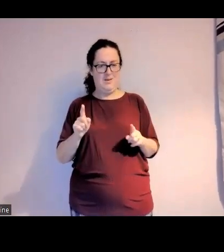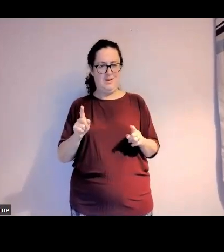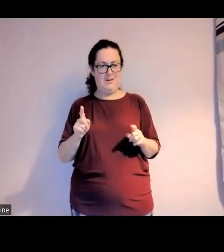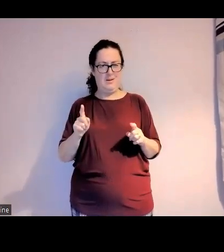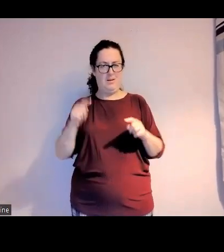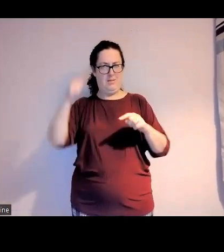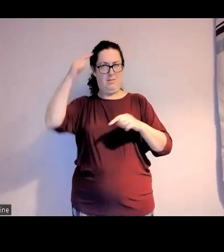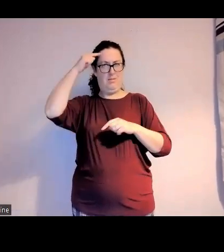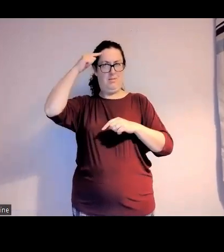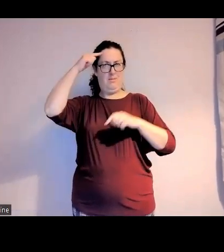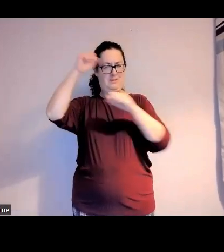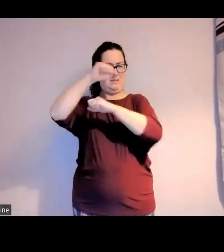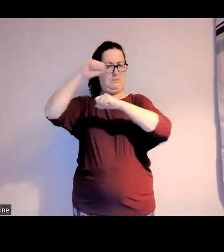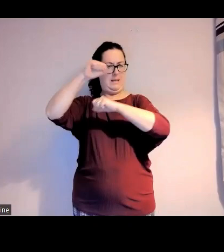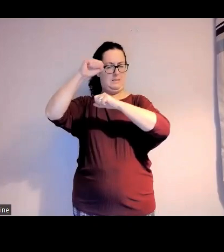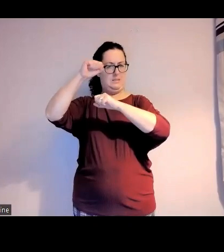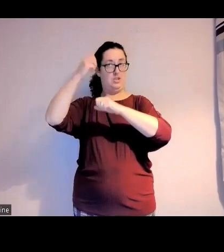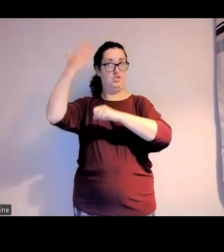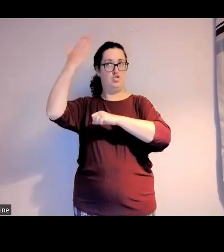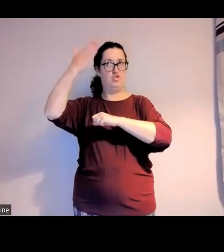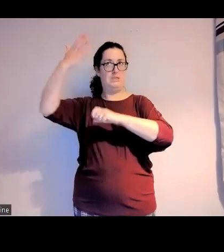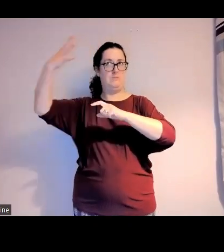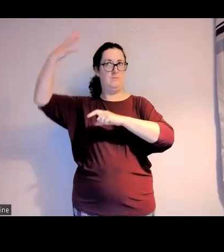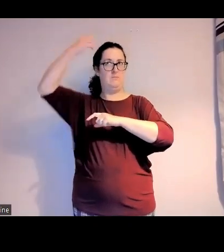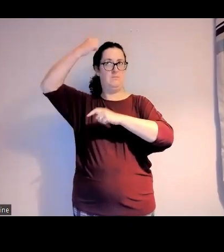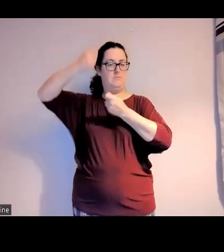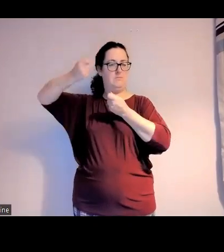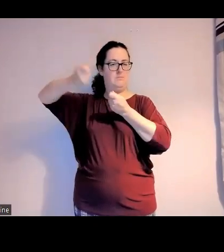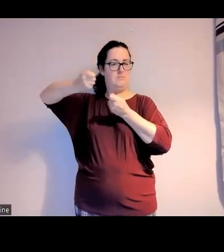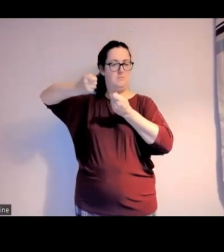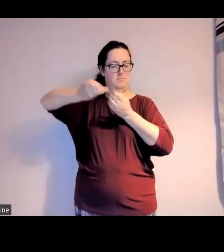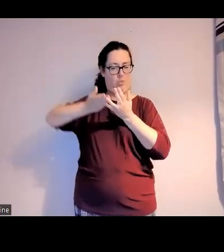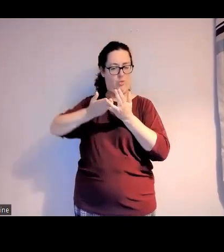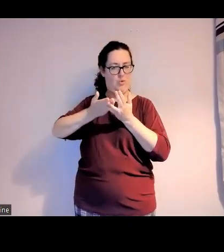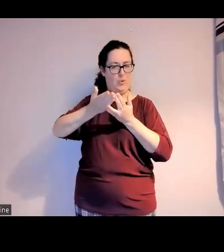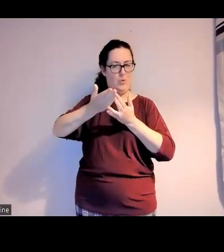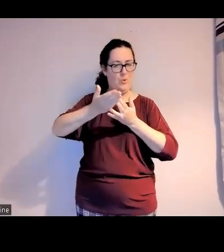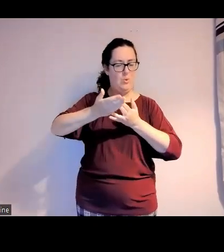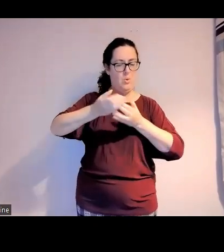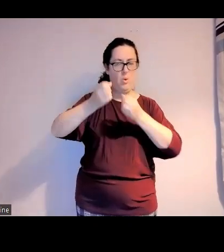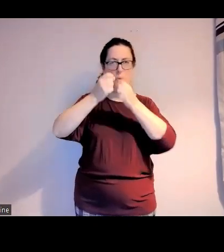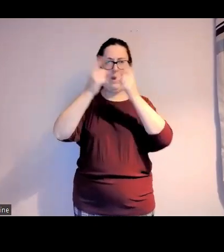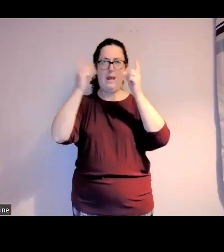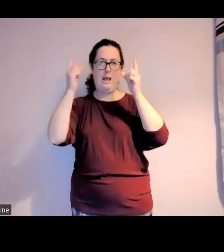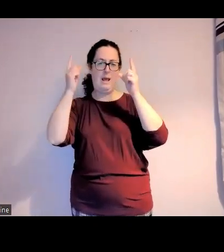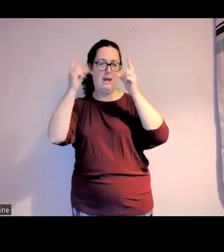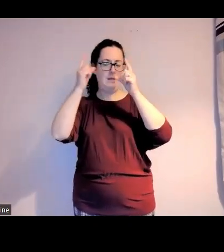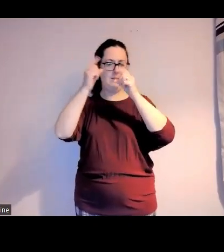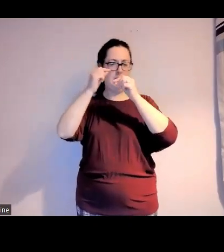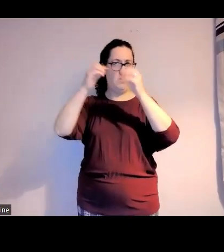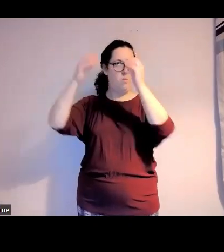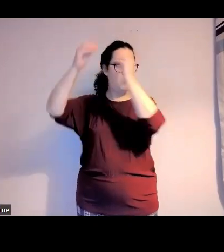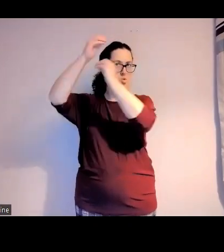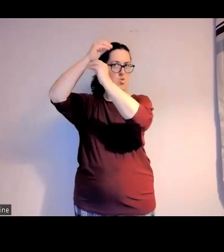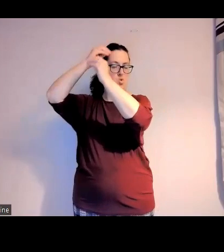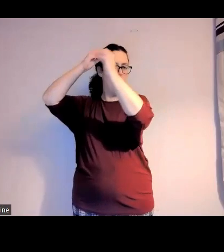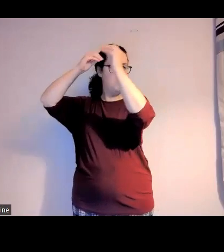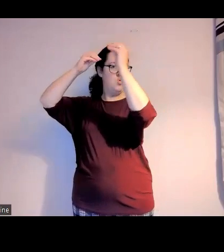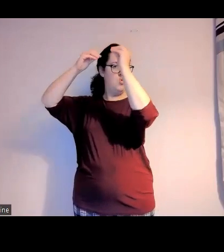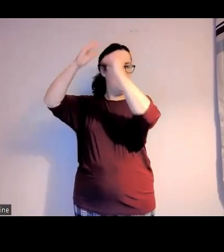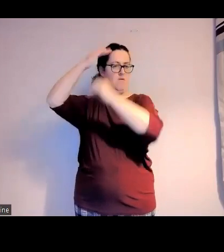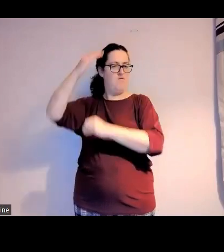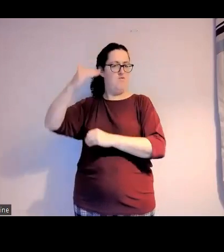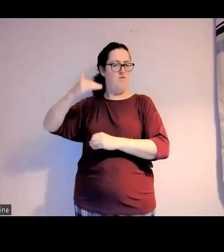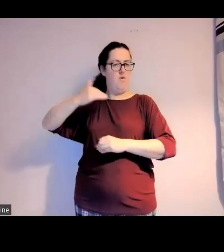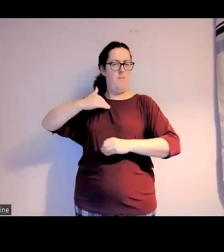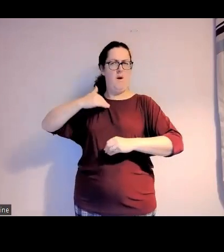in your head, where dreams take hold, day or night, waking or sleeping. A place where they move about, pale reminders of the shapes